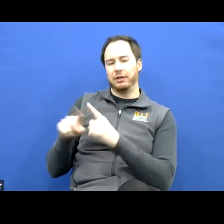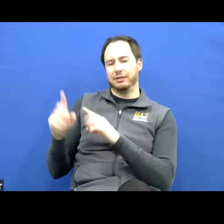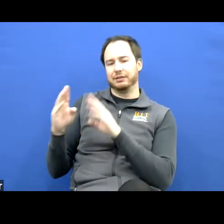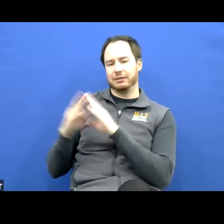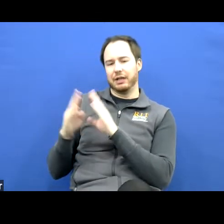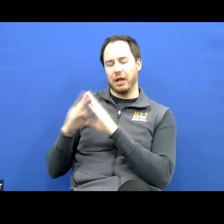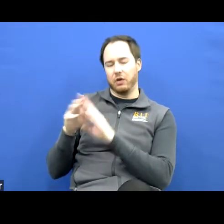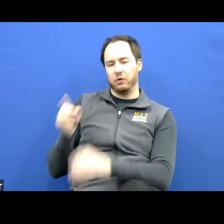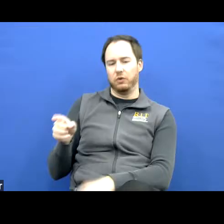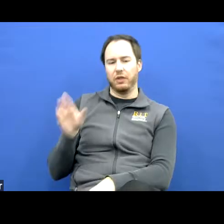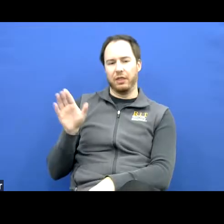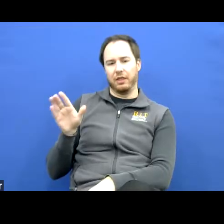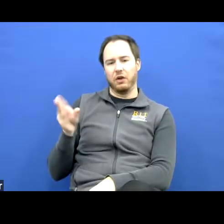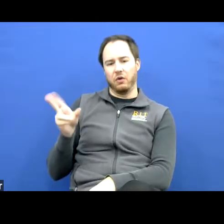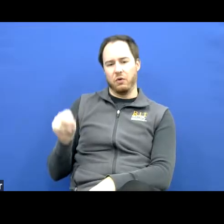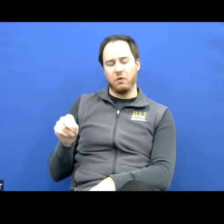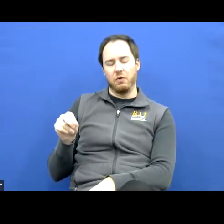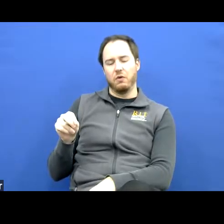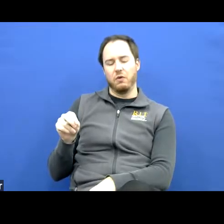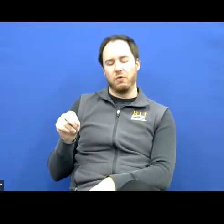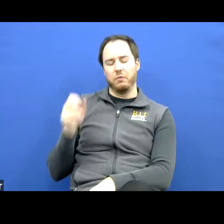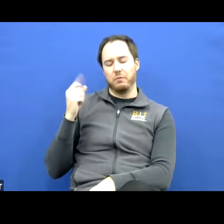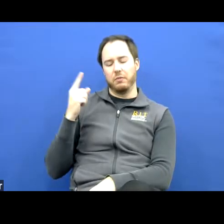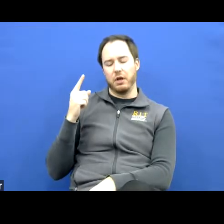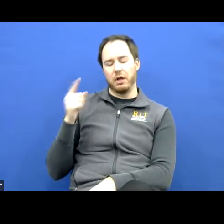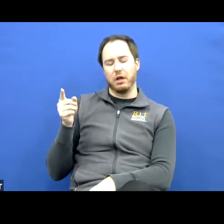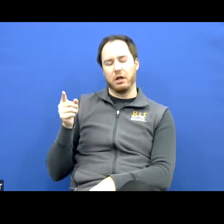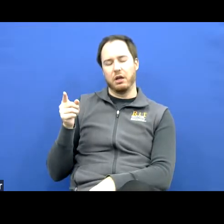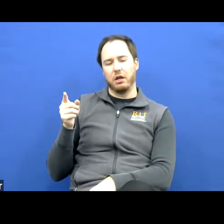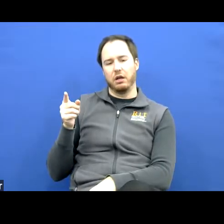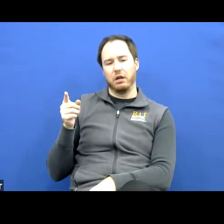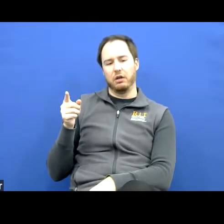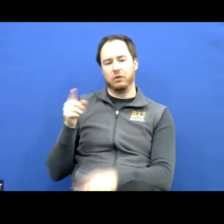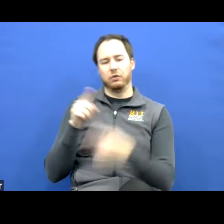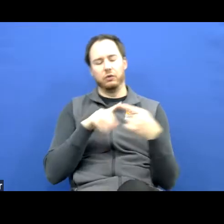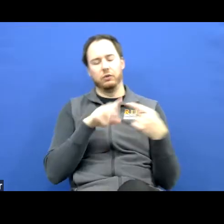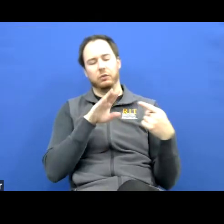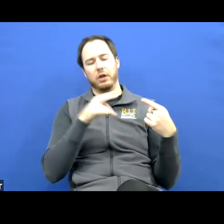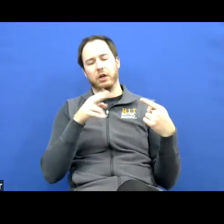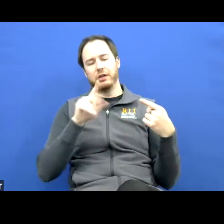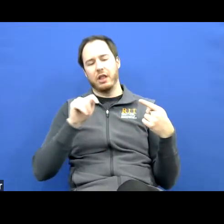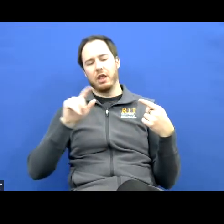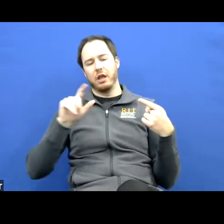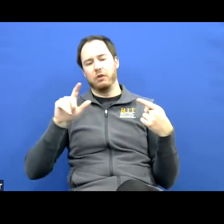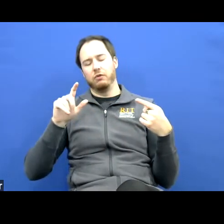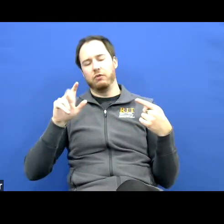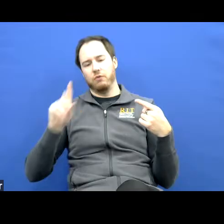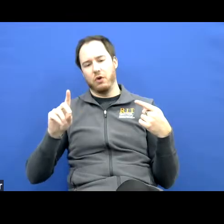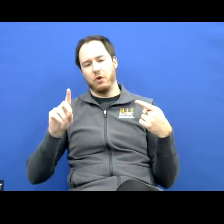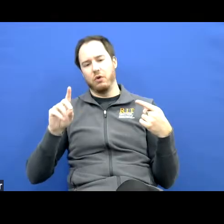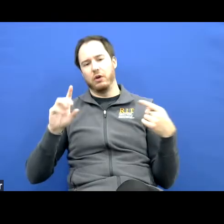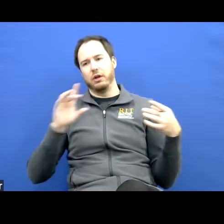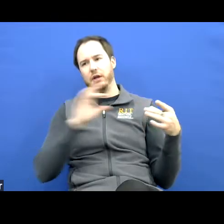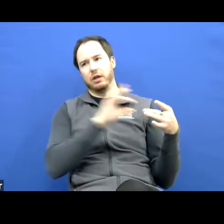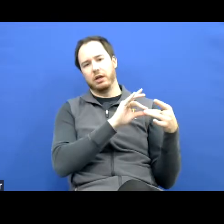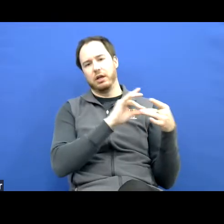town rights of way, but connect Brighton and Henry Townley Road with Ridgeland,